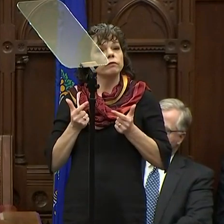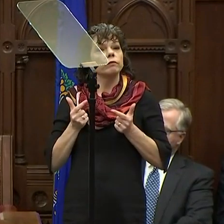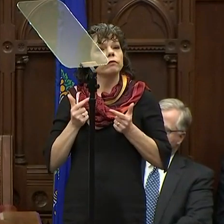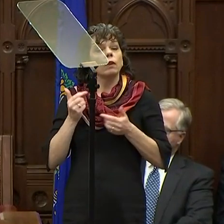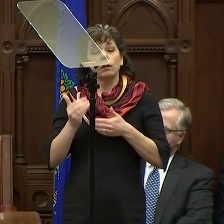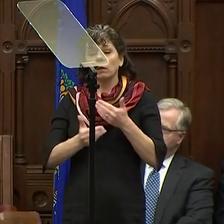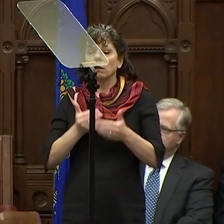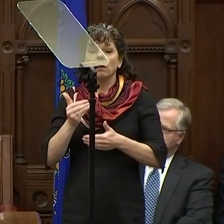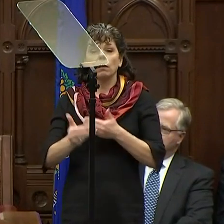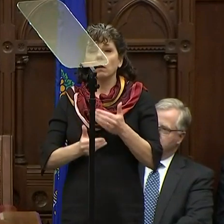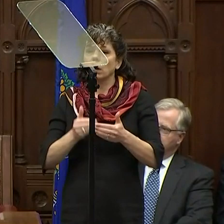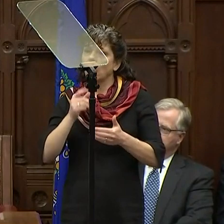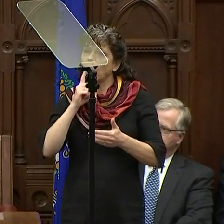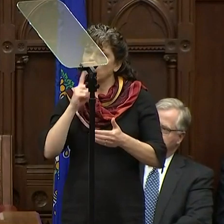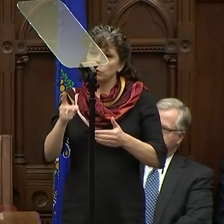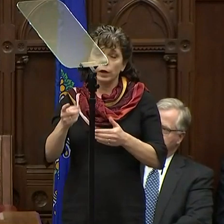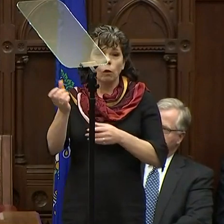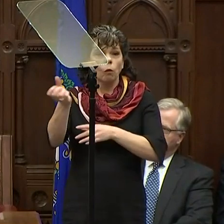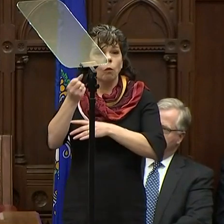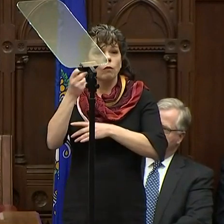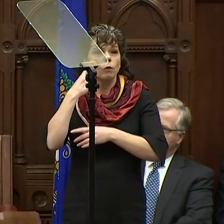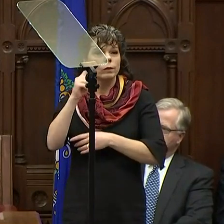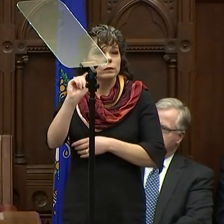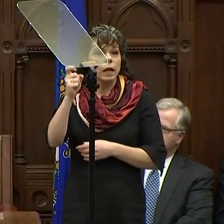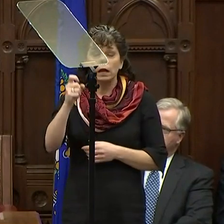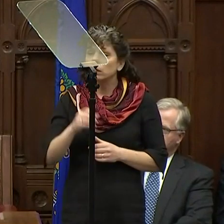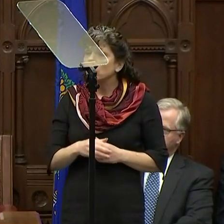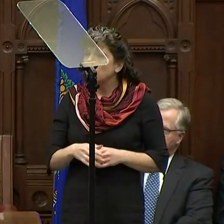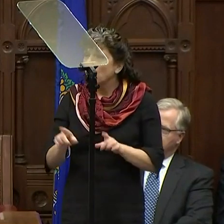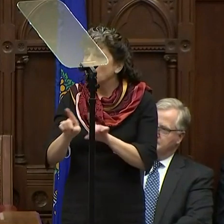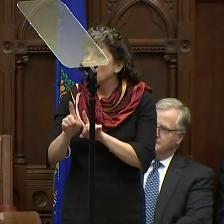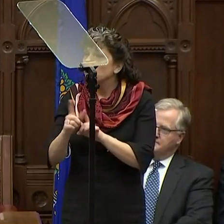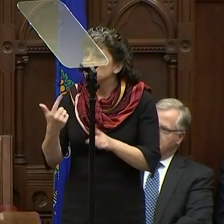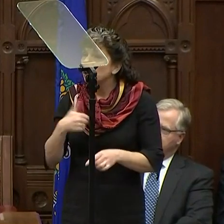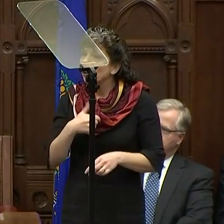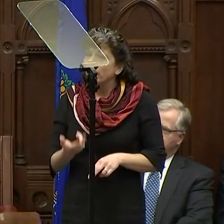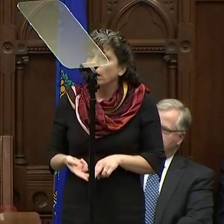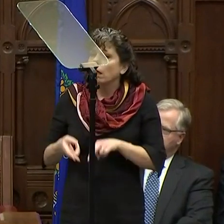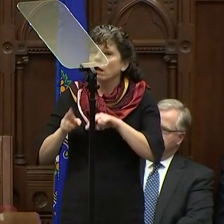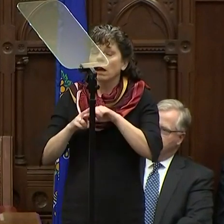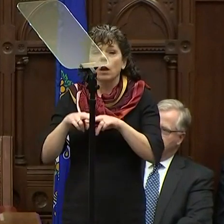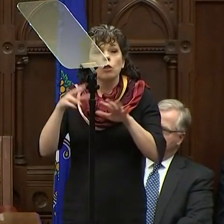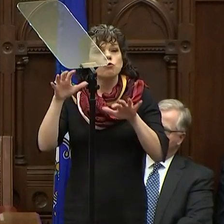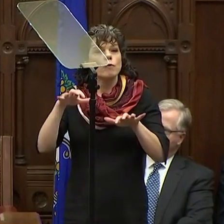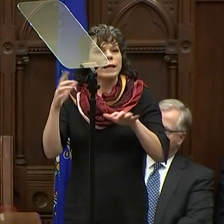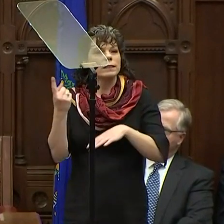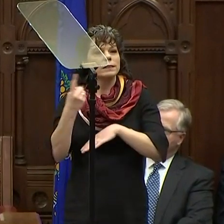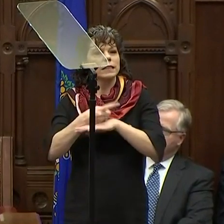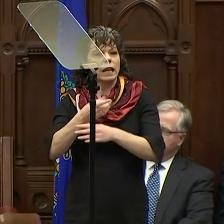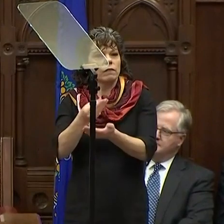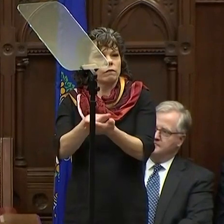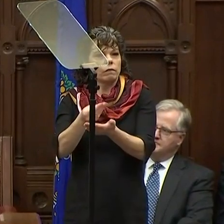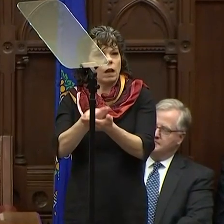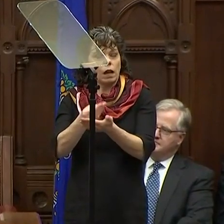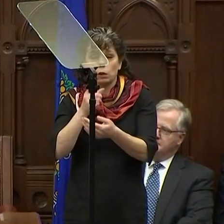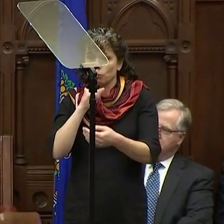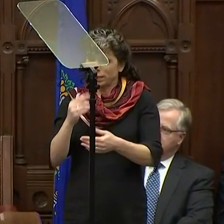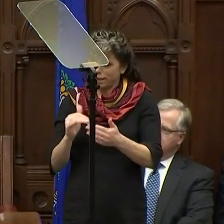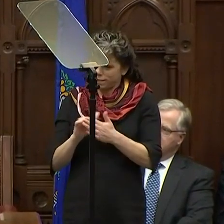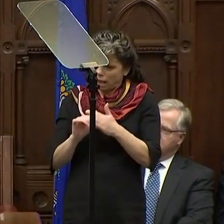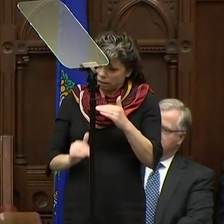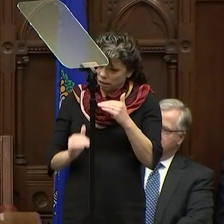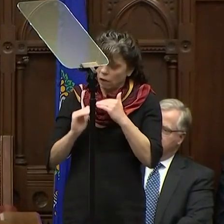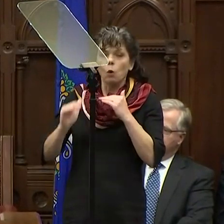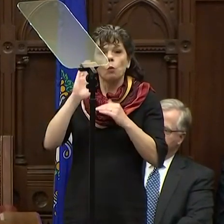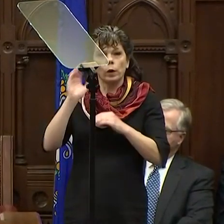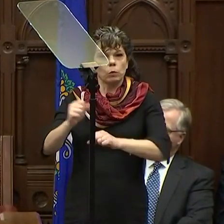the line on taxes. We also boosted our state's rainy day fund to a record level that will protect key